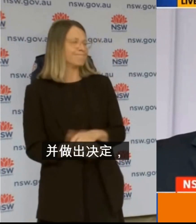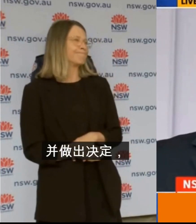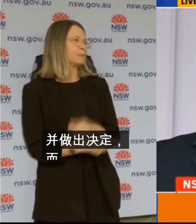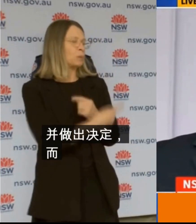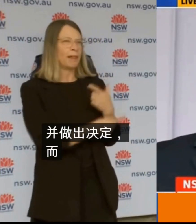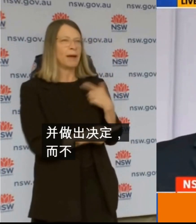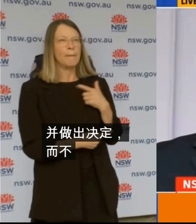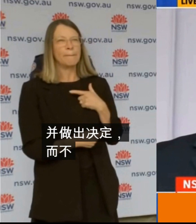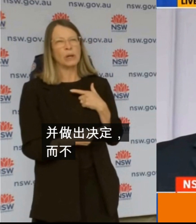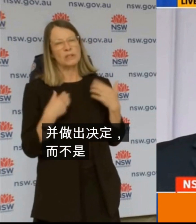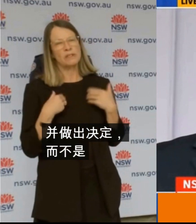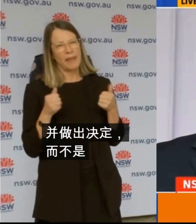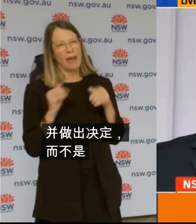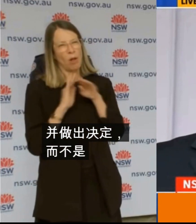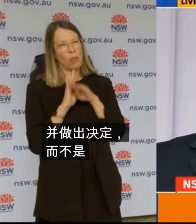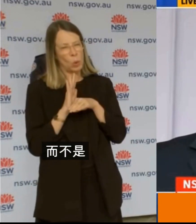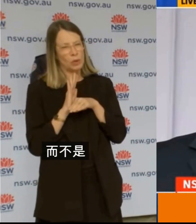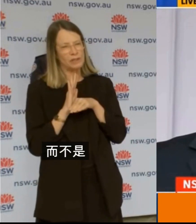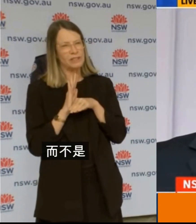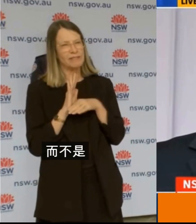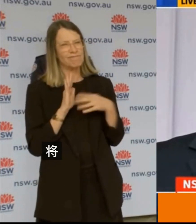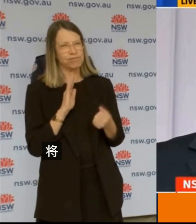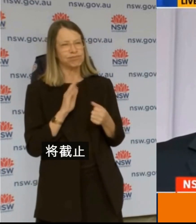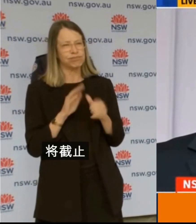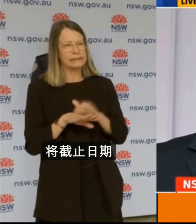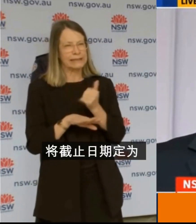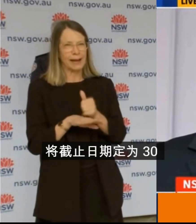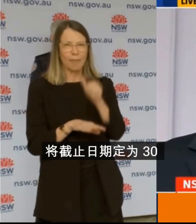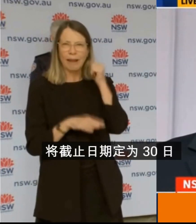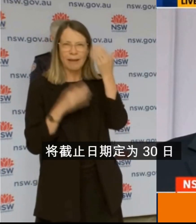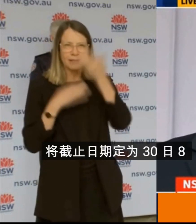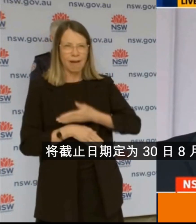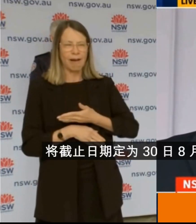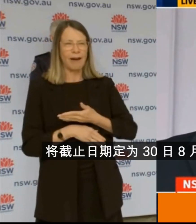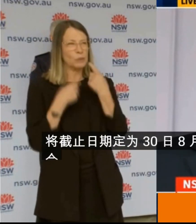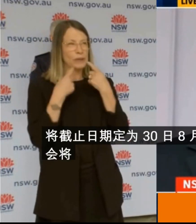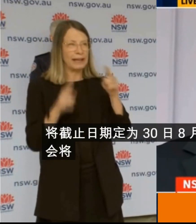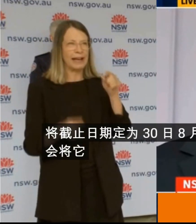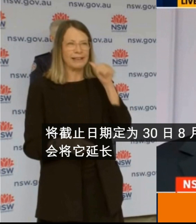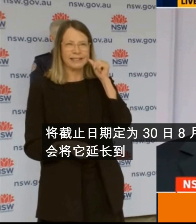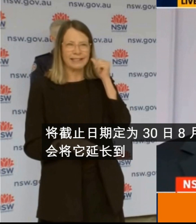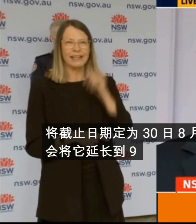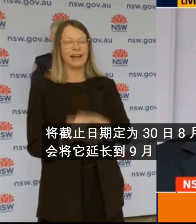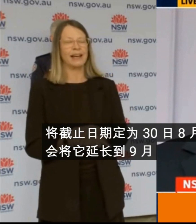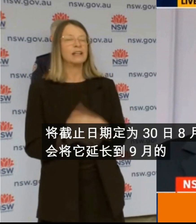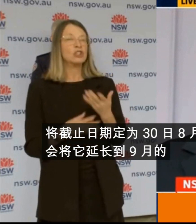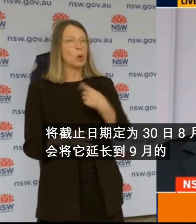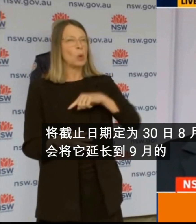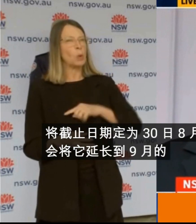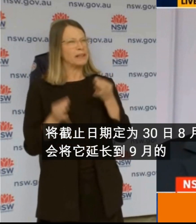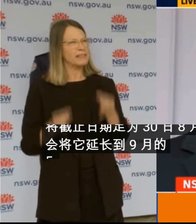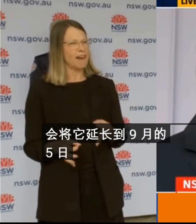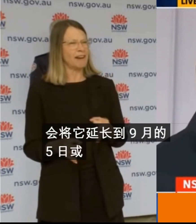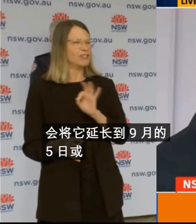that instead of having the cut-off date as the 30th of August, we would extend it to